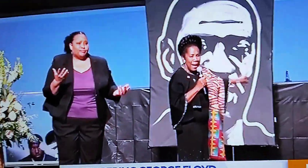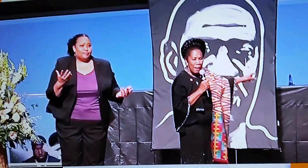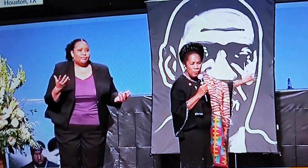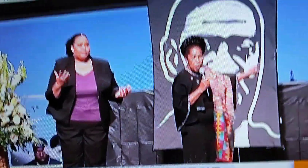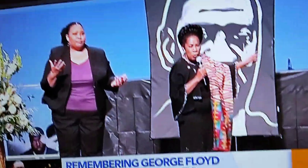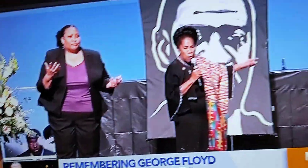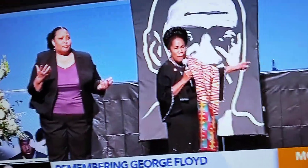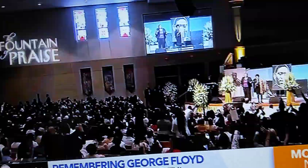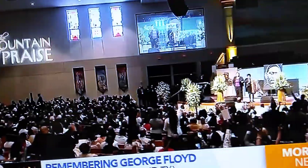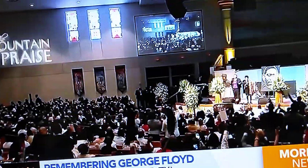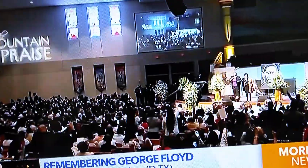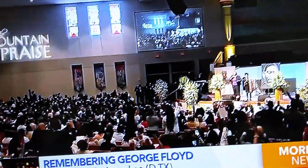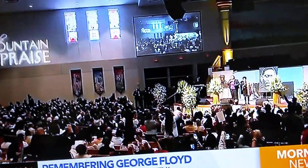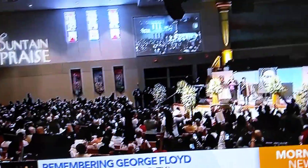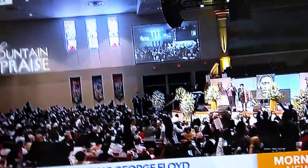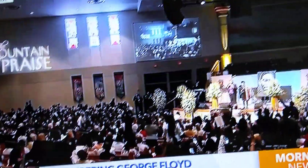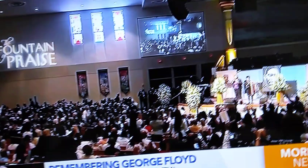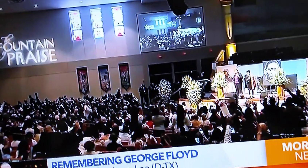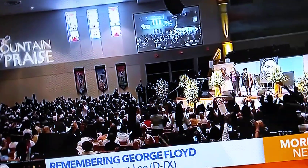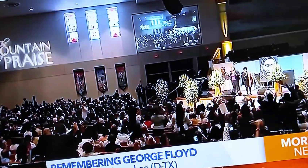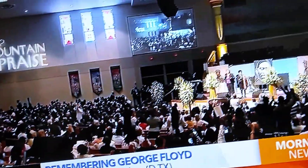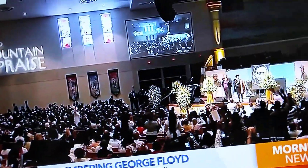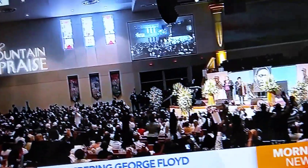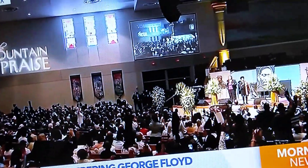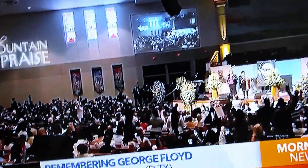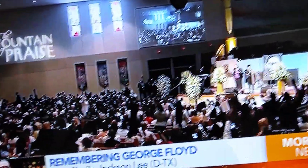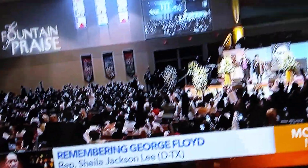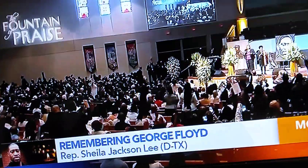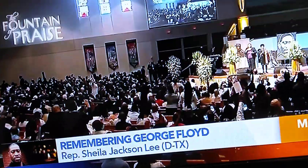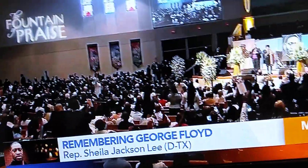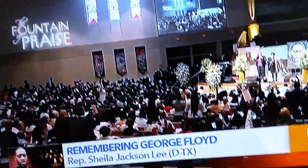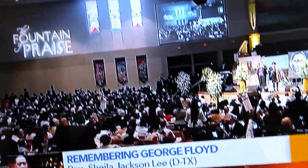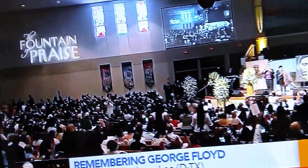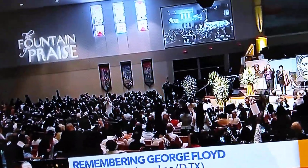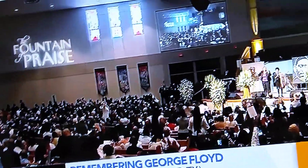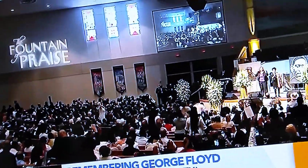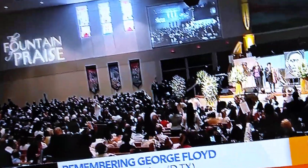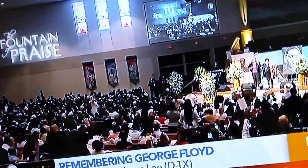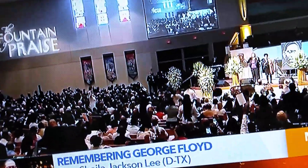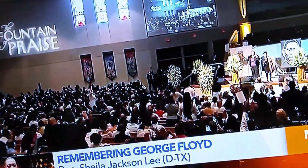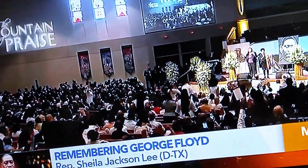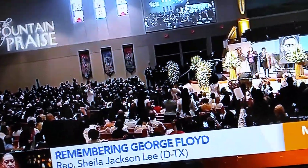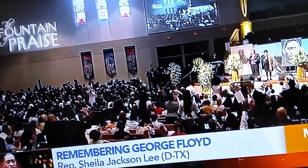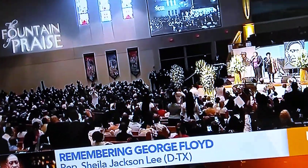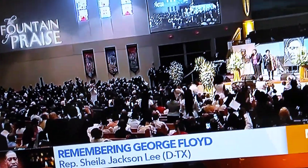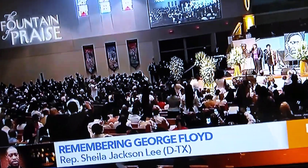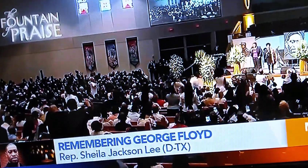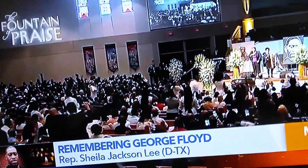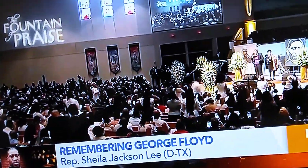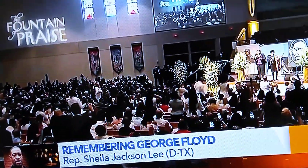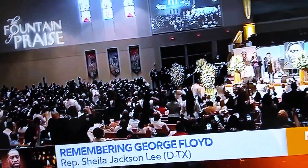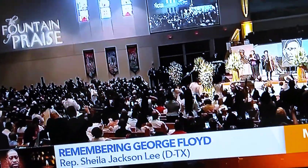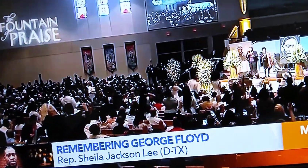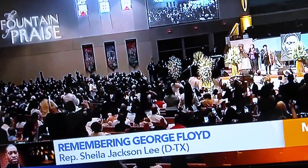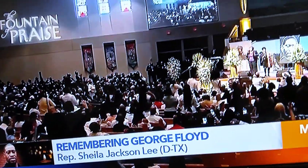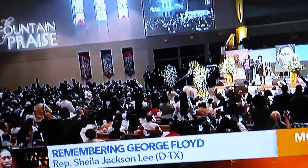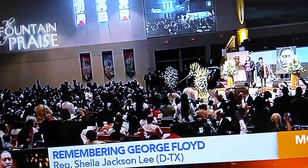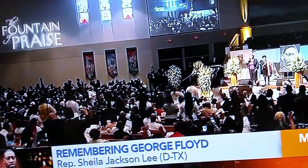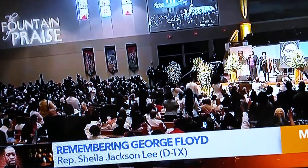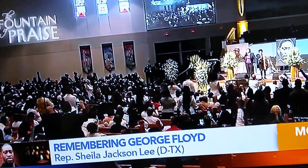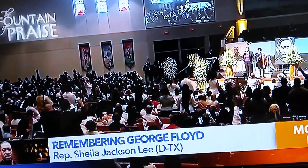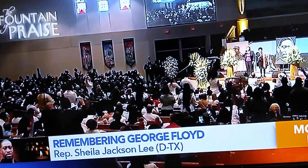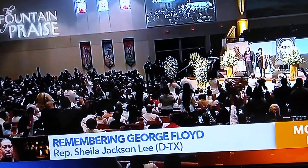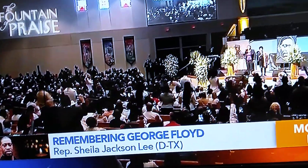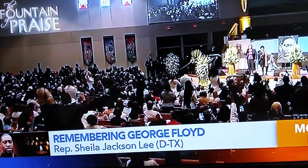I am so grateful today to be able to say a man by the name of Big Floyd